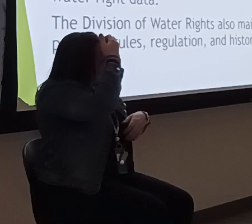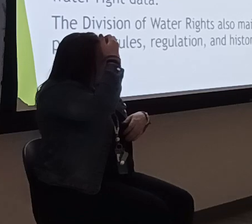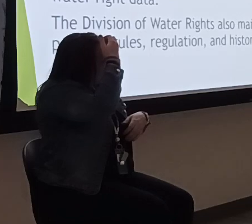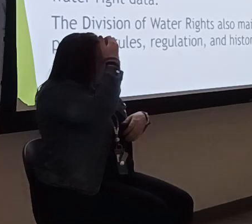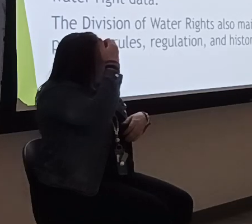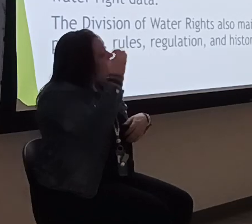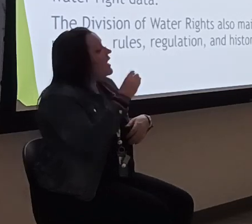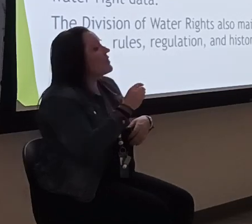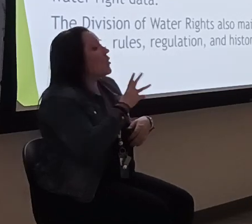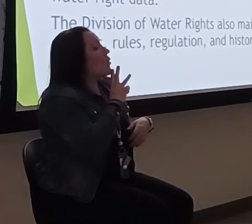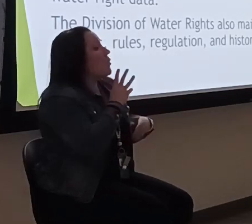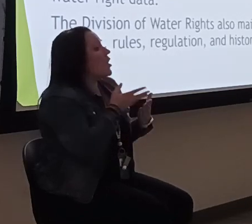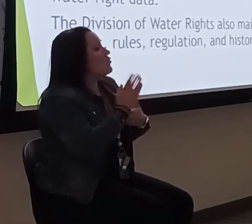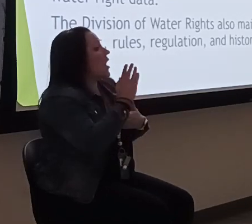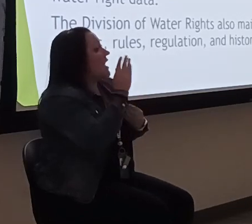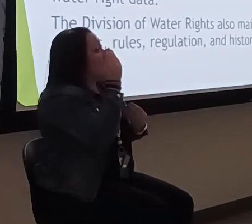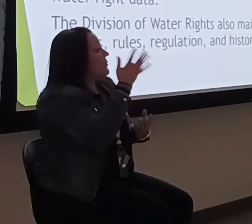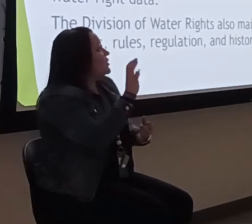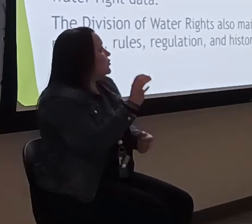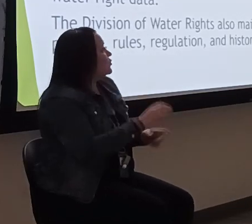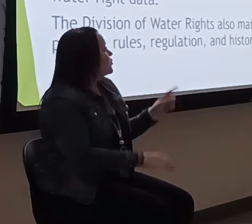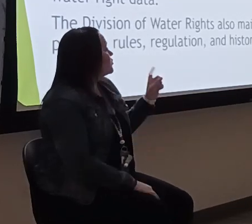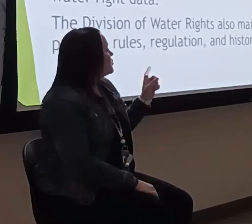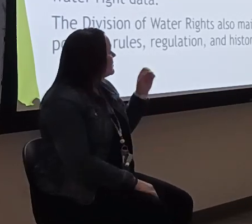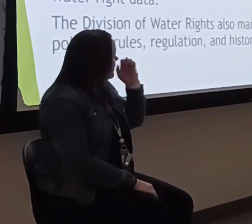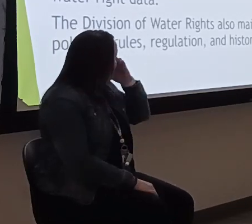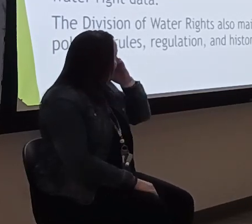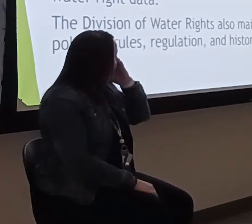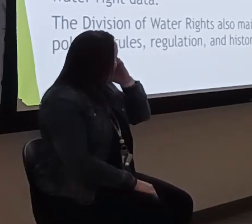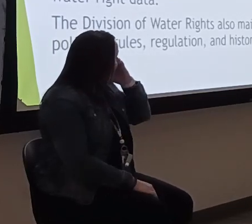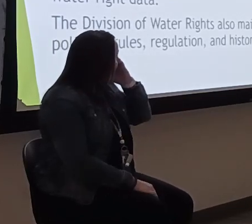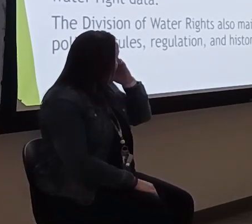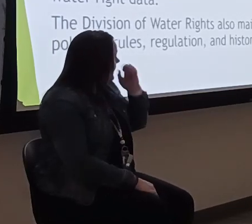and the water right information as well.